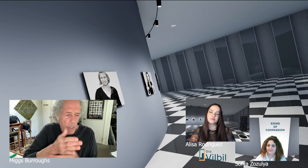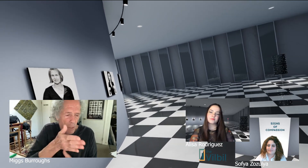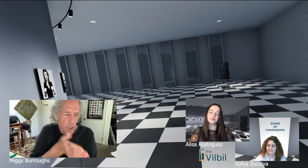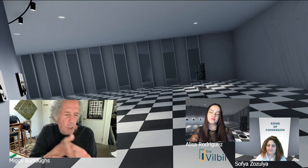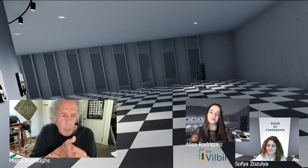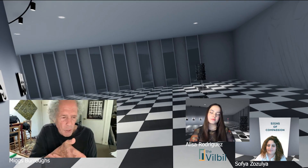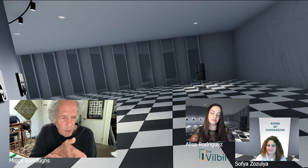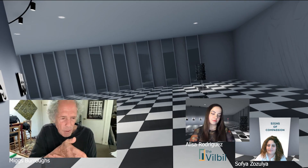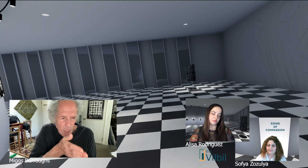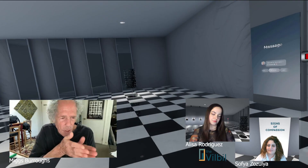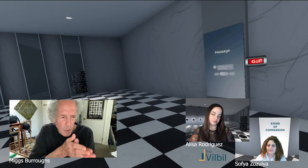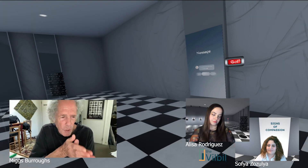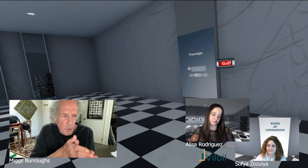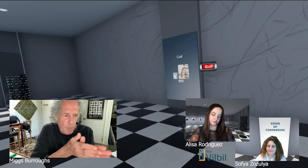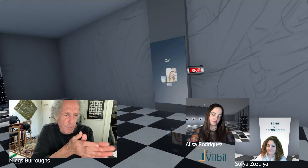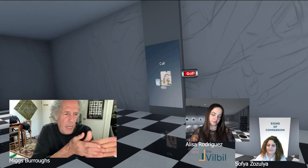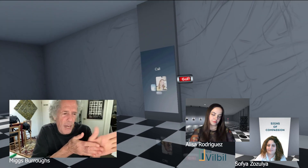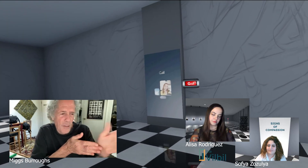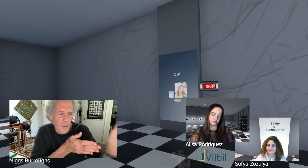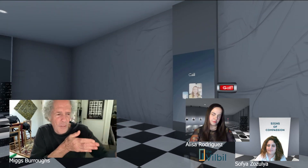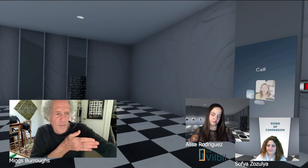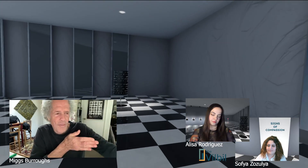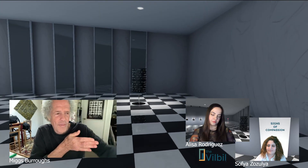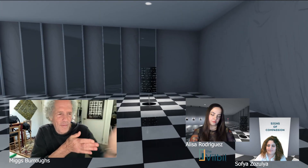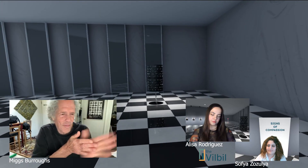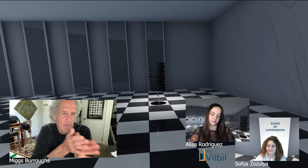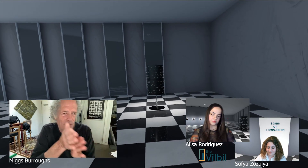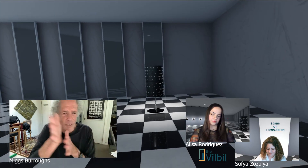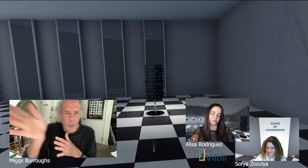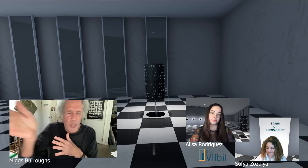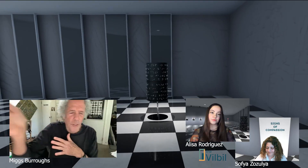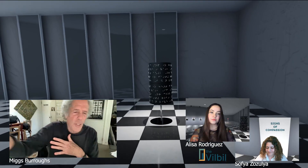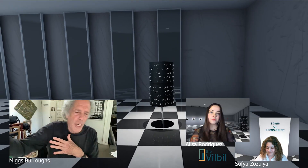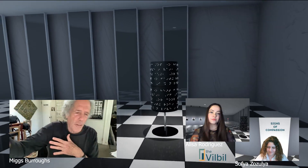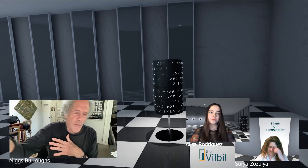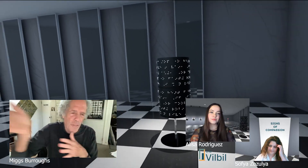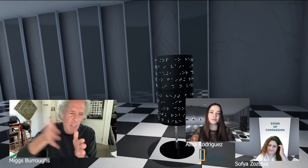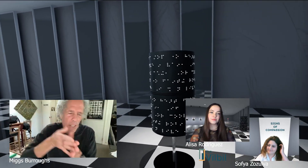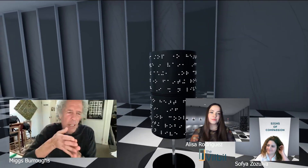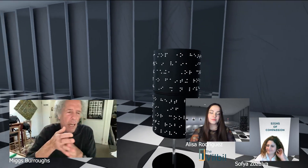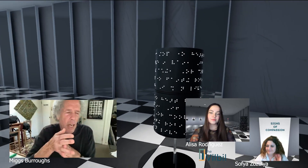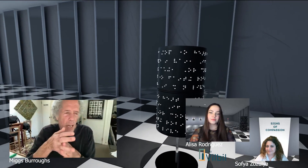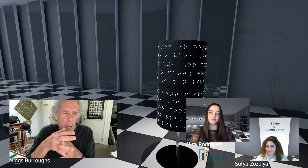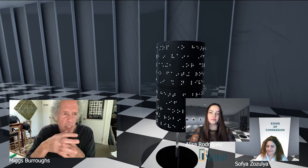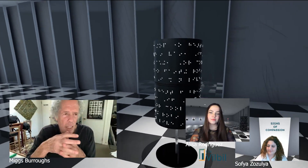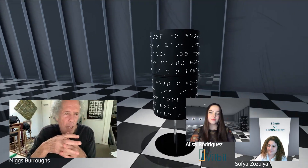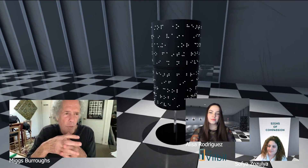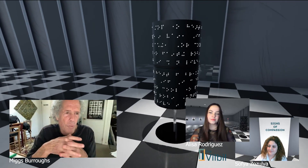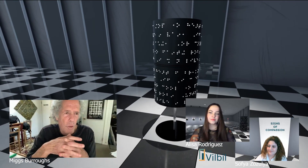every choice is a new path to another life. And I was